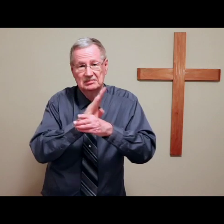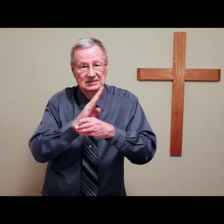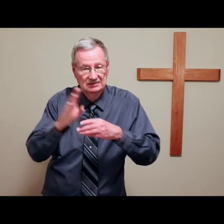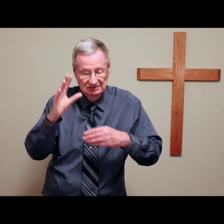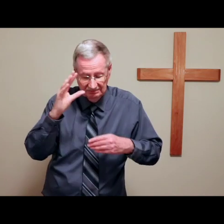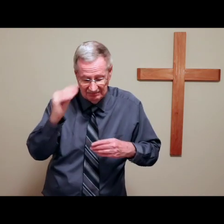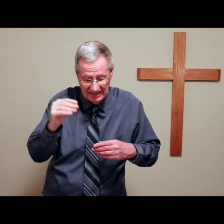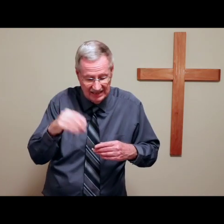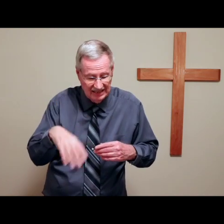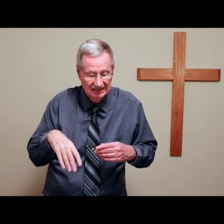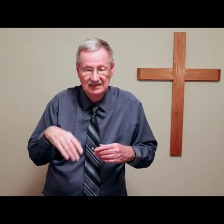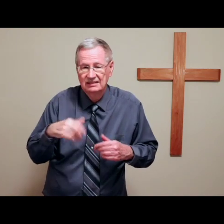He was a great businessman,